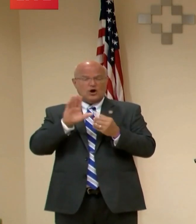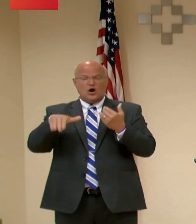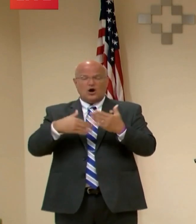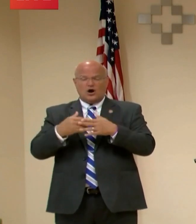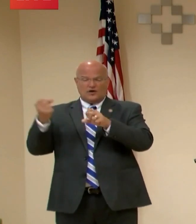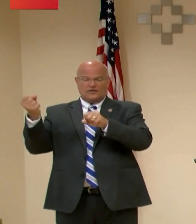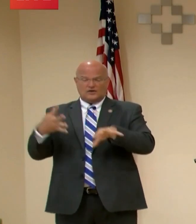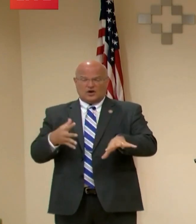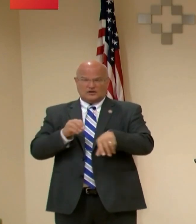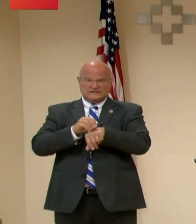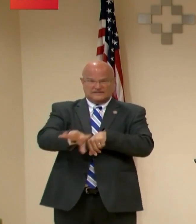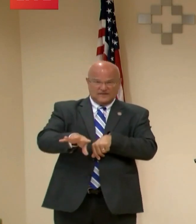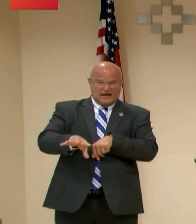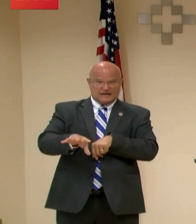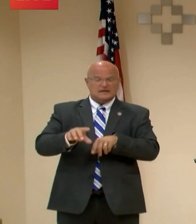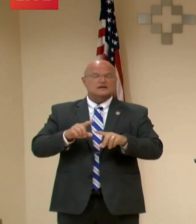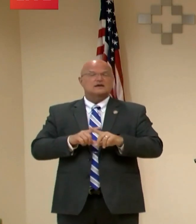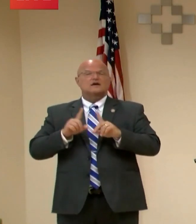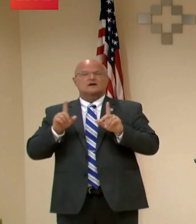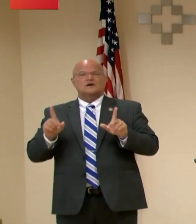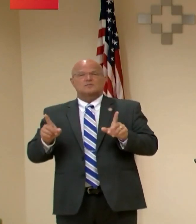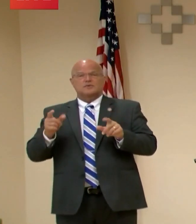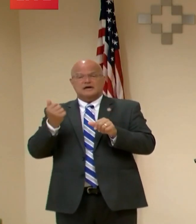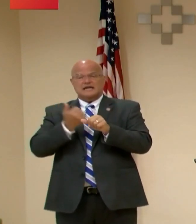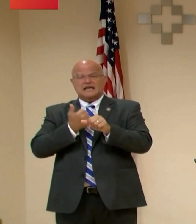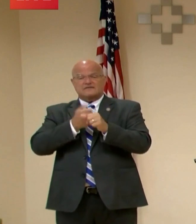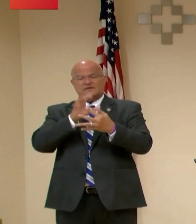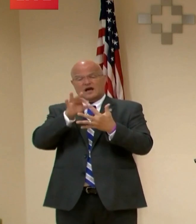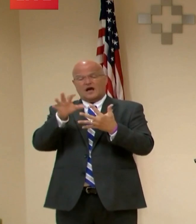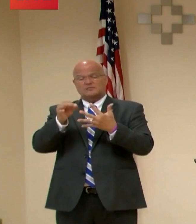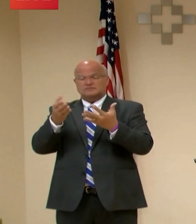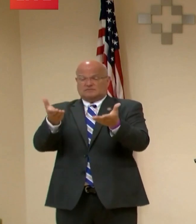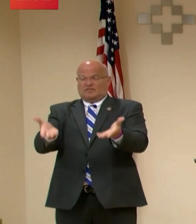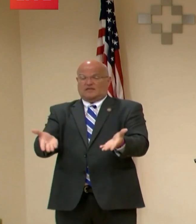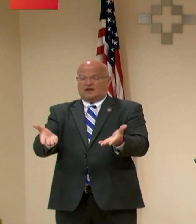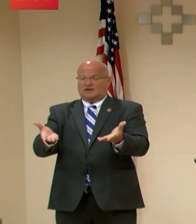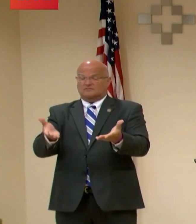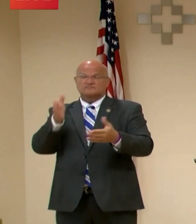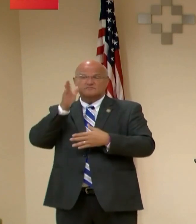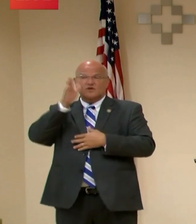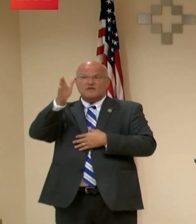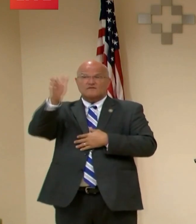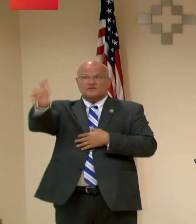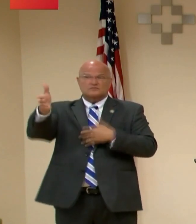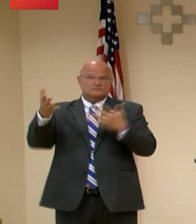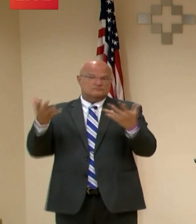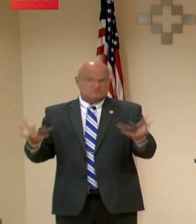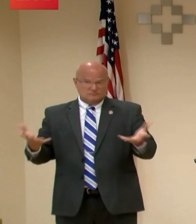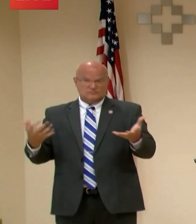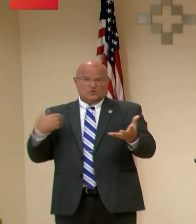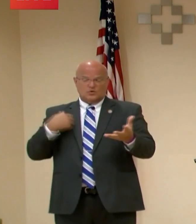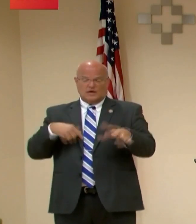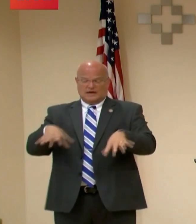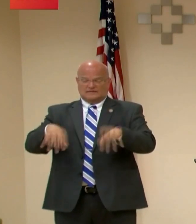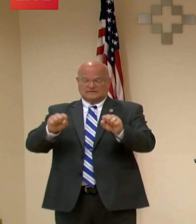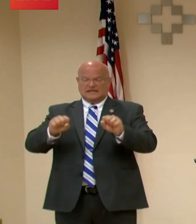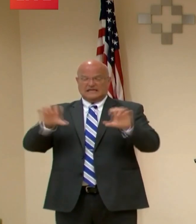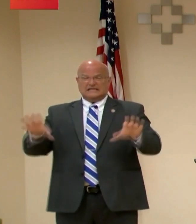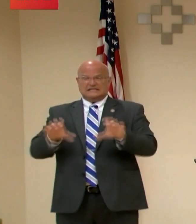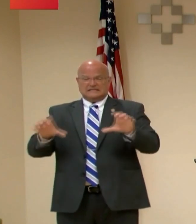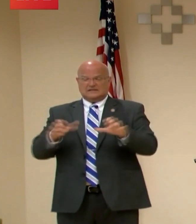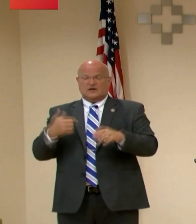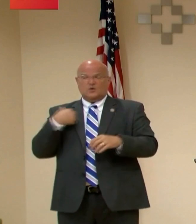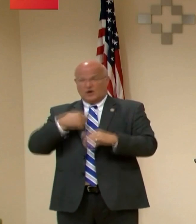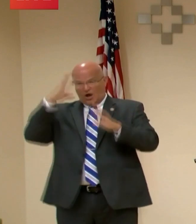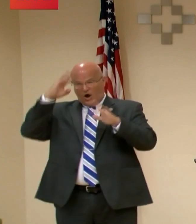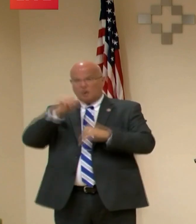the cause and effect. But every option is on the table in the future. If we have to take additional steps,